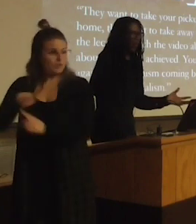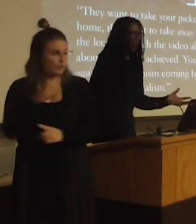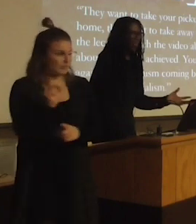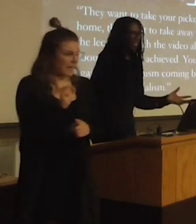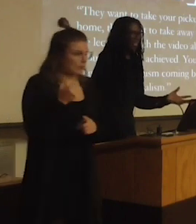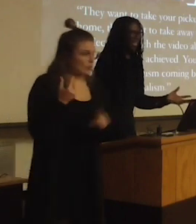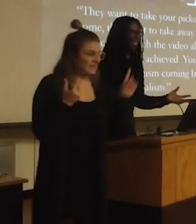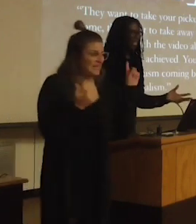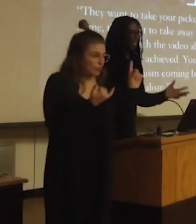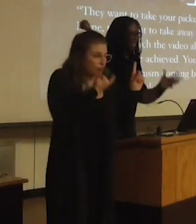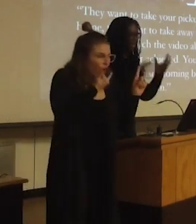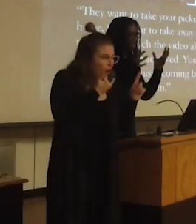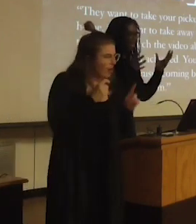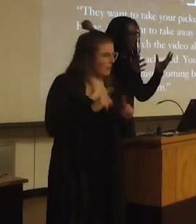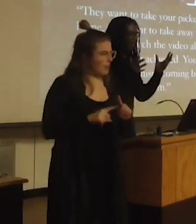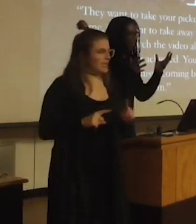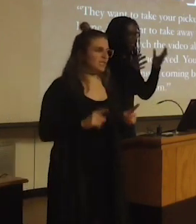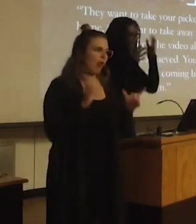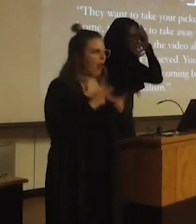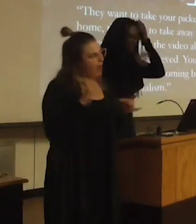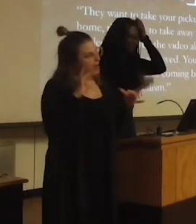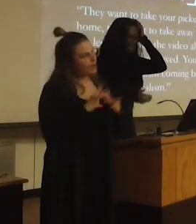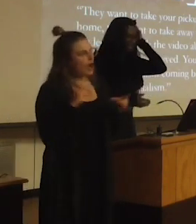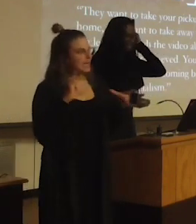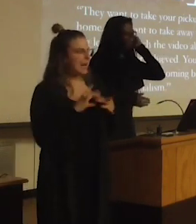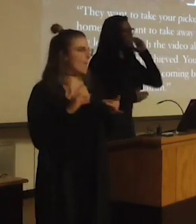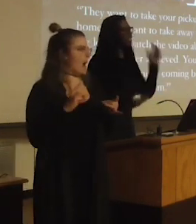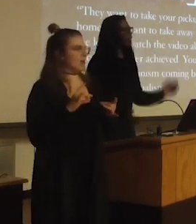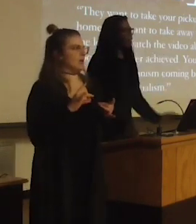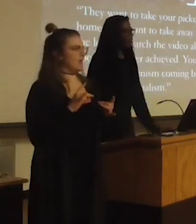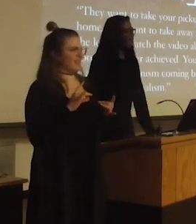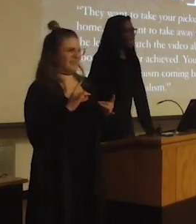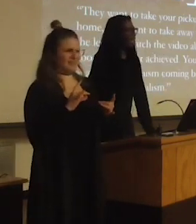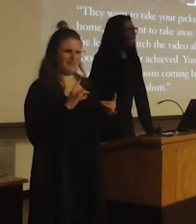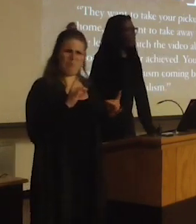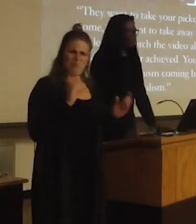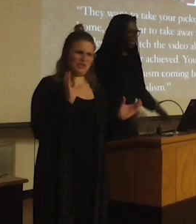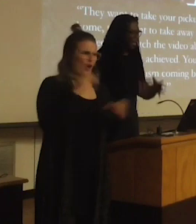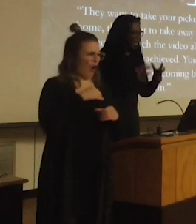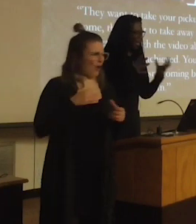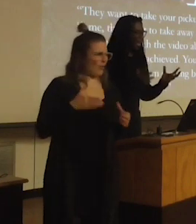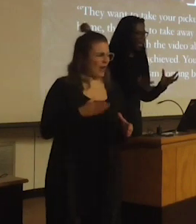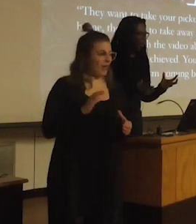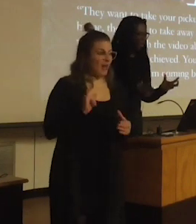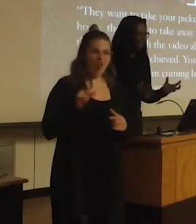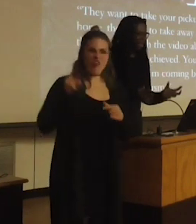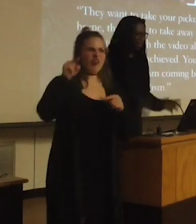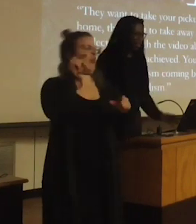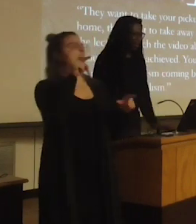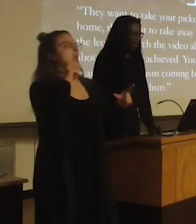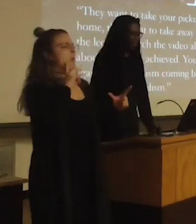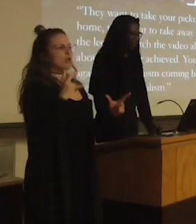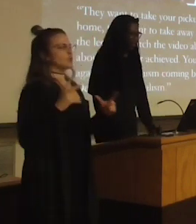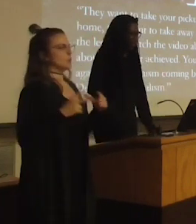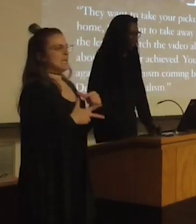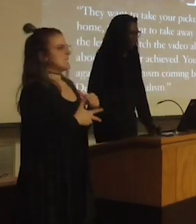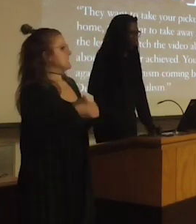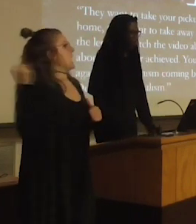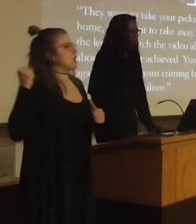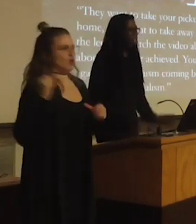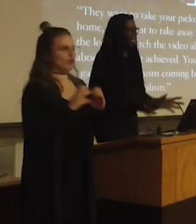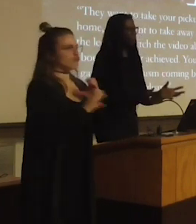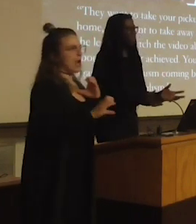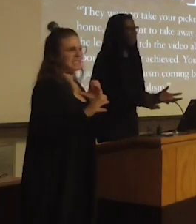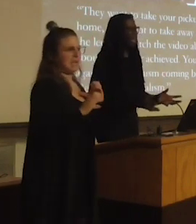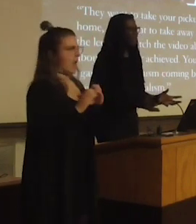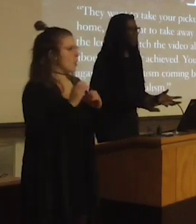Gorka wrong, he's talking about this in a completely bizarre way. When he says they want to take away your pickup trucks and rebuild